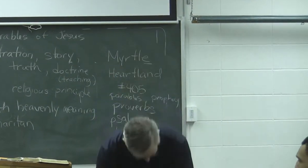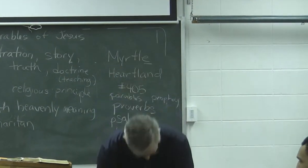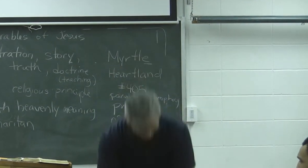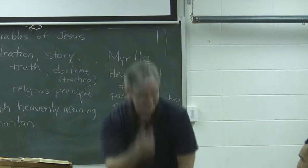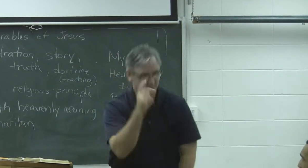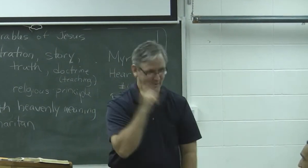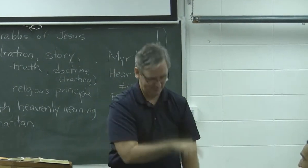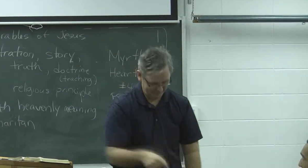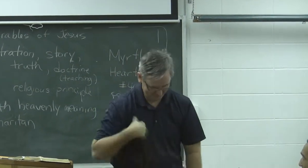subtraction.